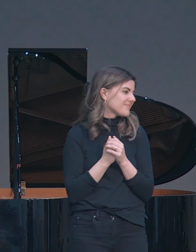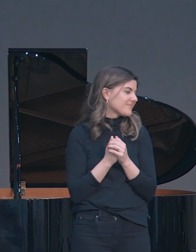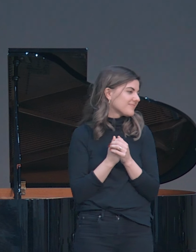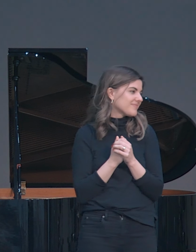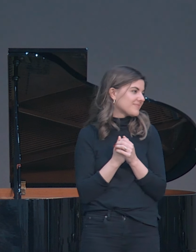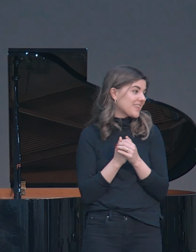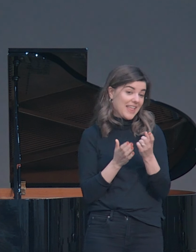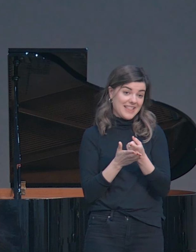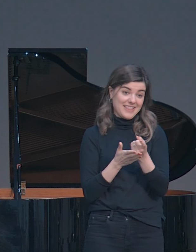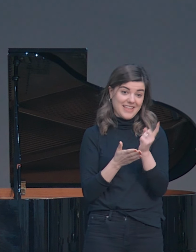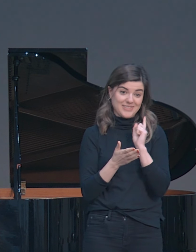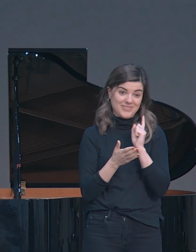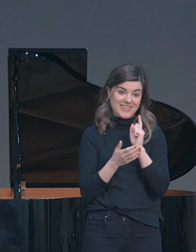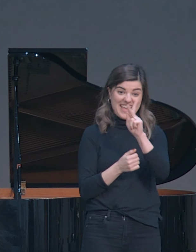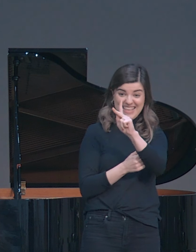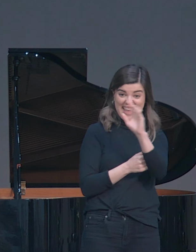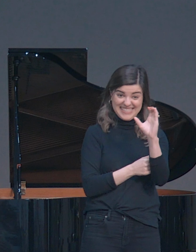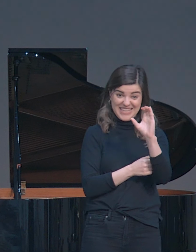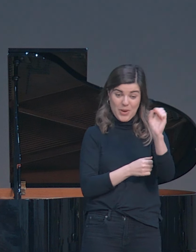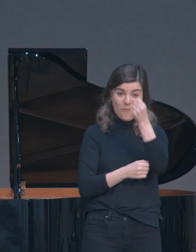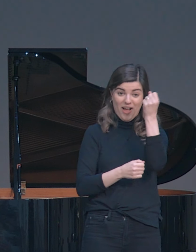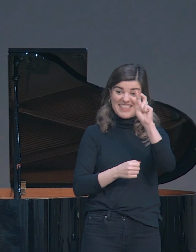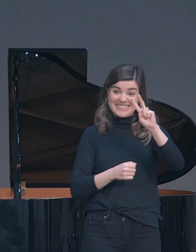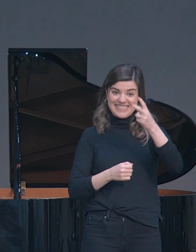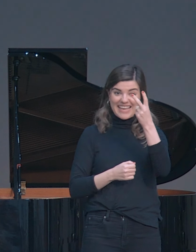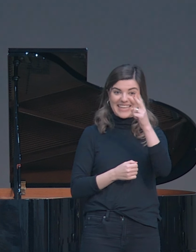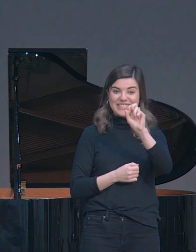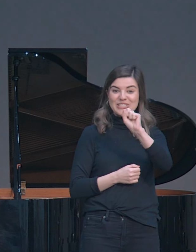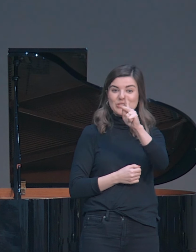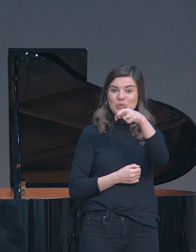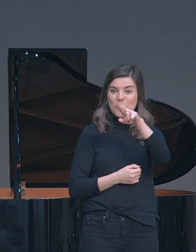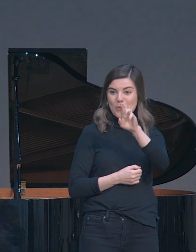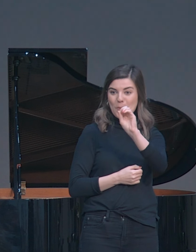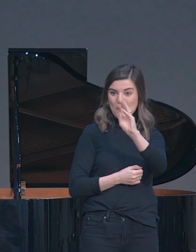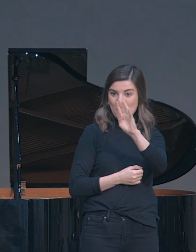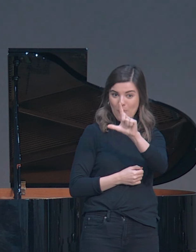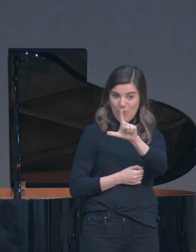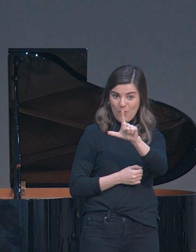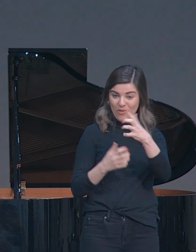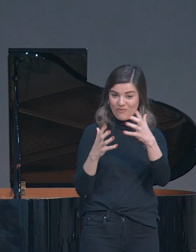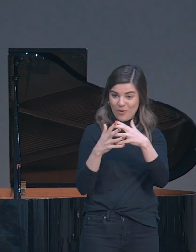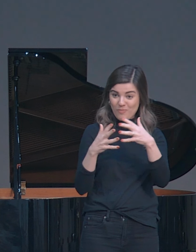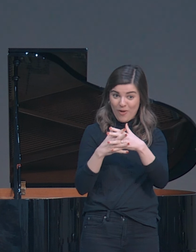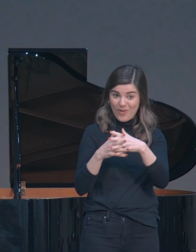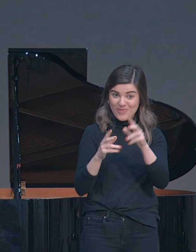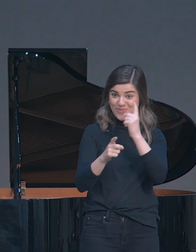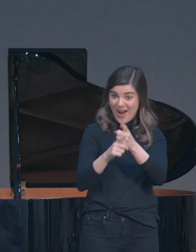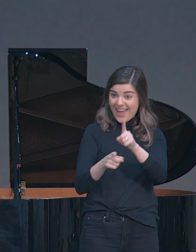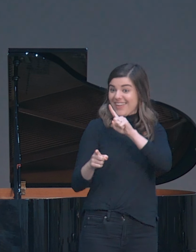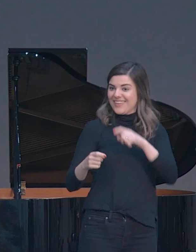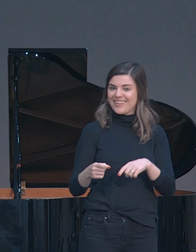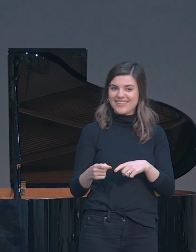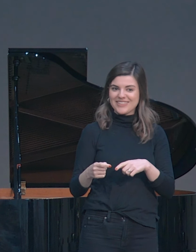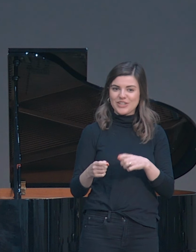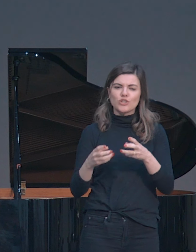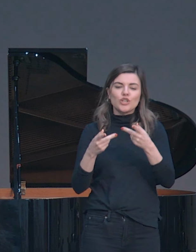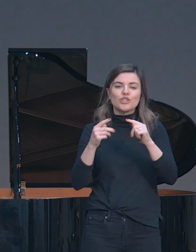Last Sunday, Kansas City won its second Super Bowl in 4 years. Let's bring a little levity to the heaviness, right?